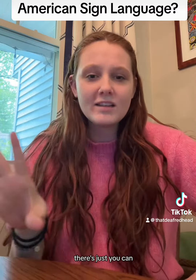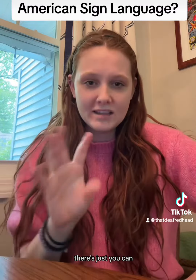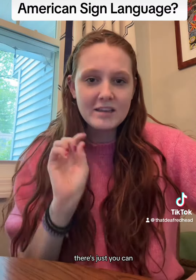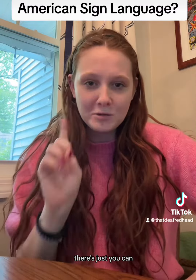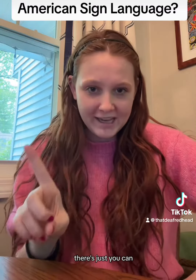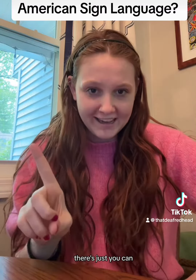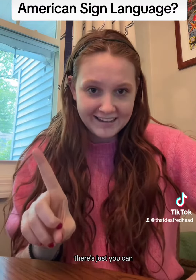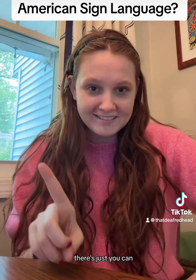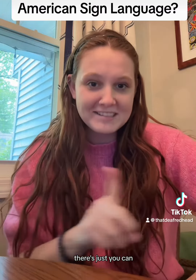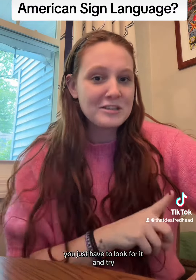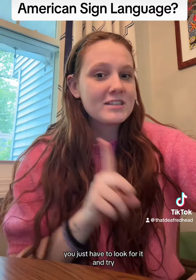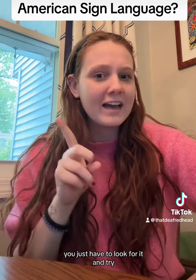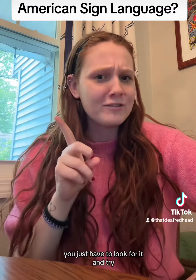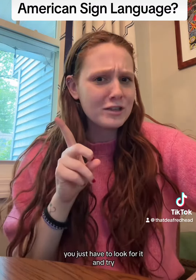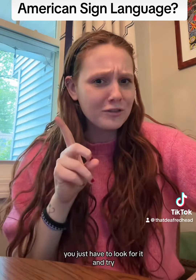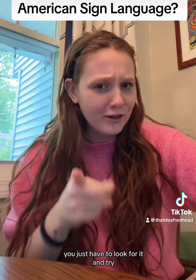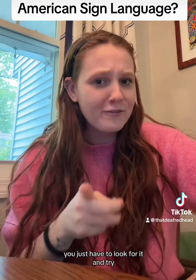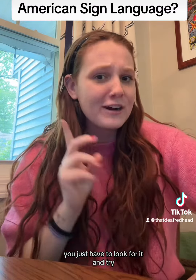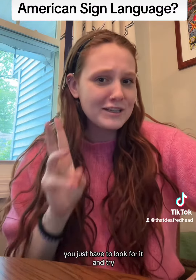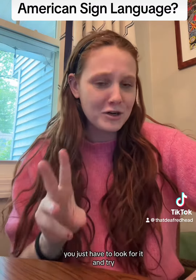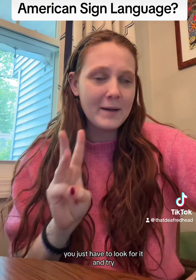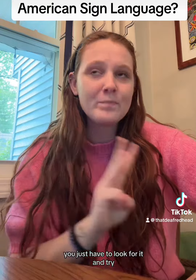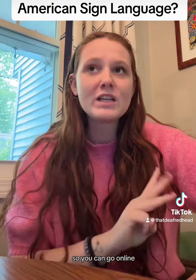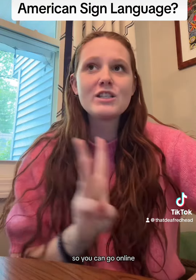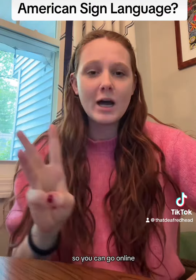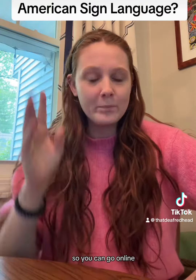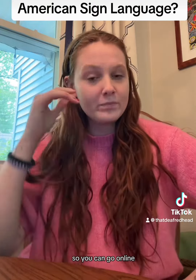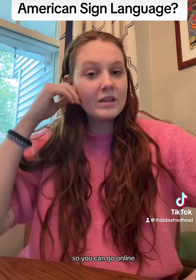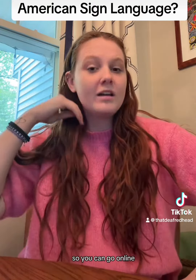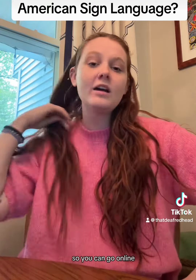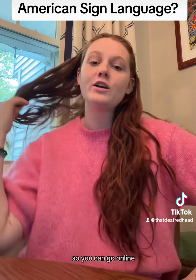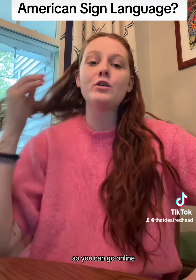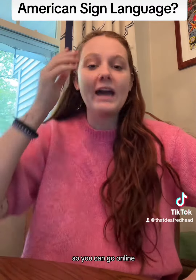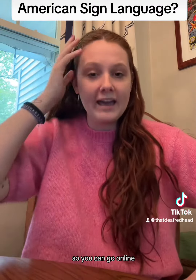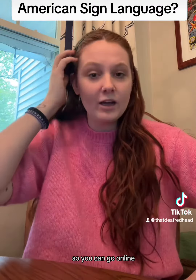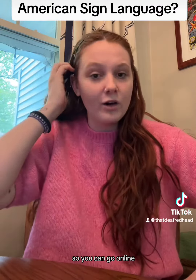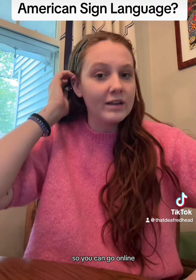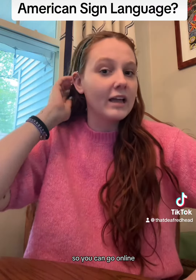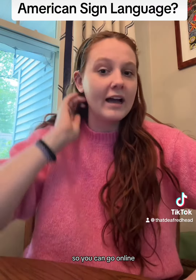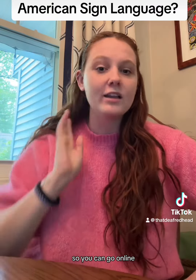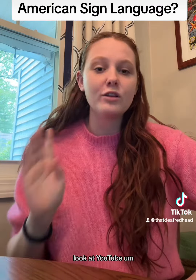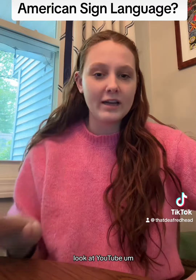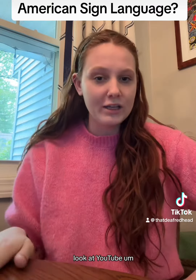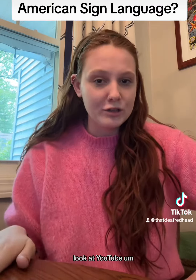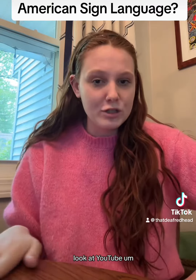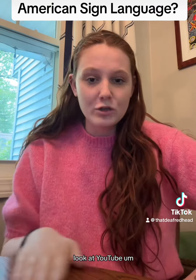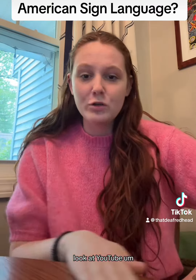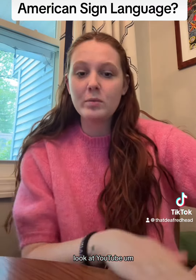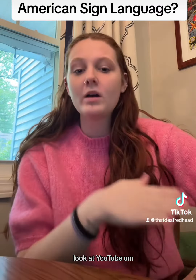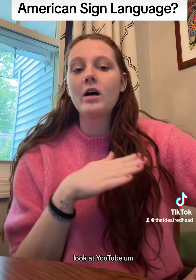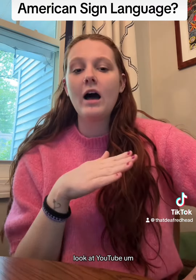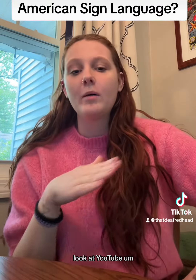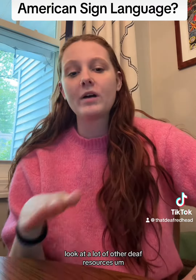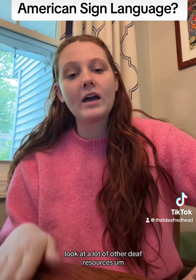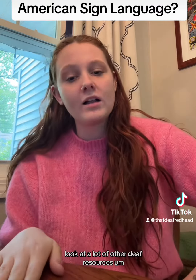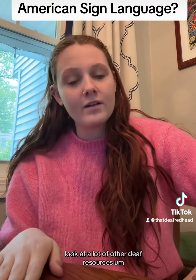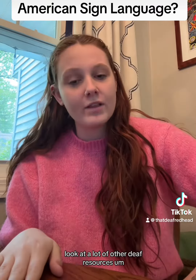You can. You just have to look for it and try. So you can go online, look at YouTube, look at a lot of other